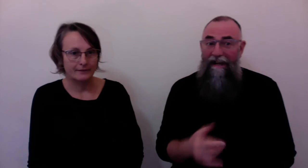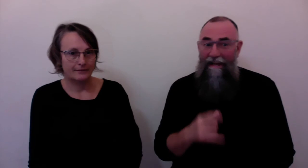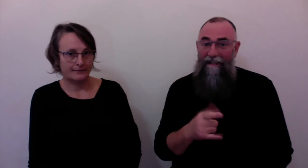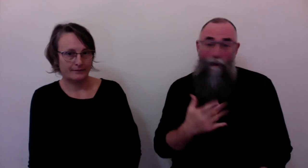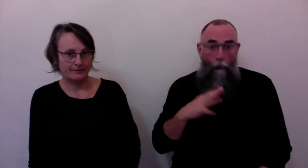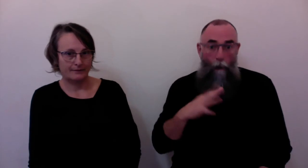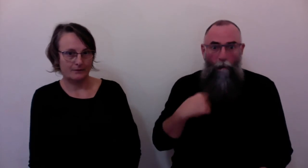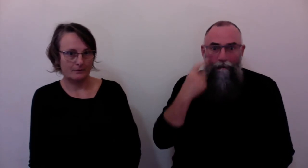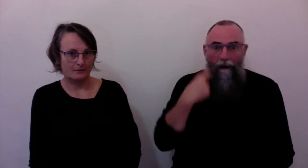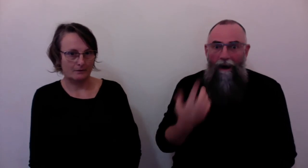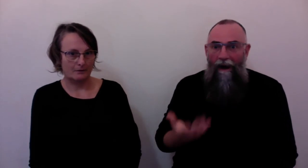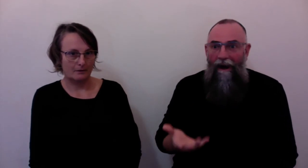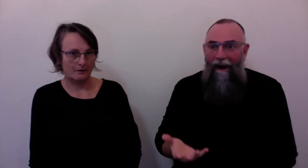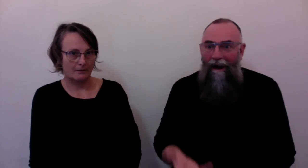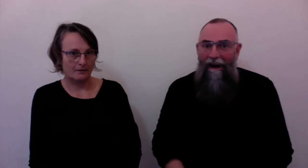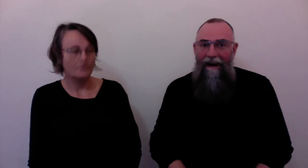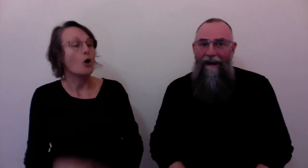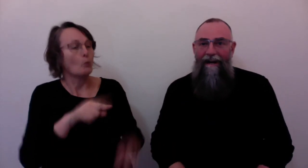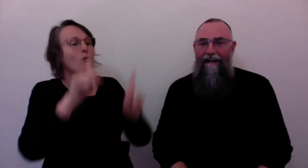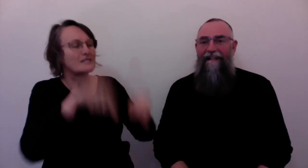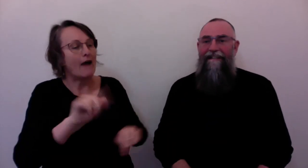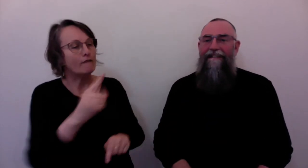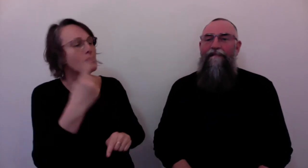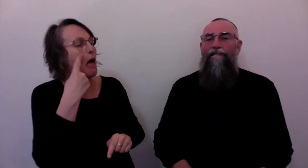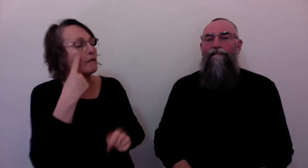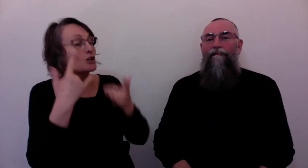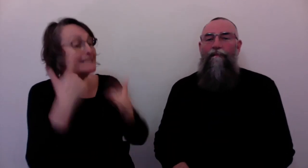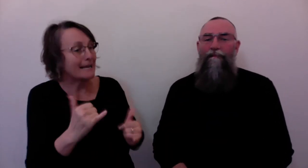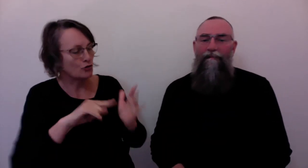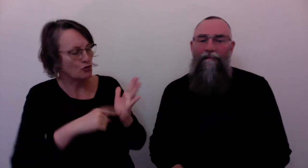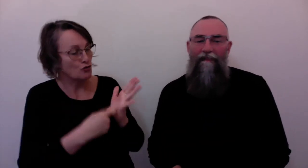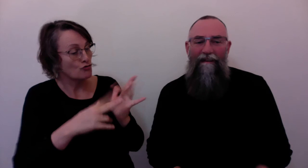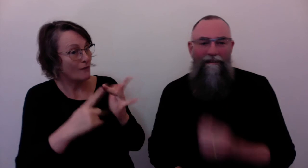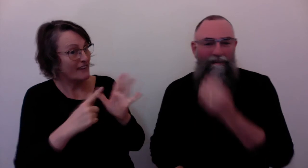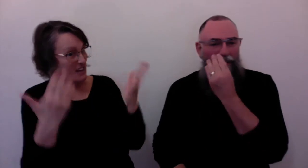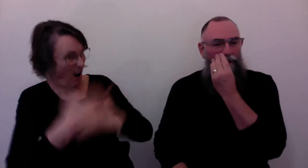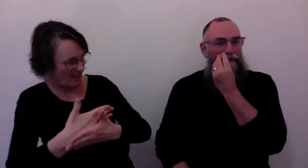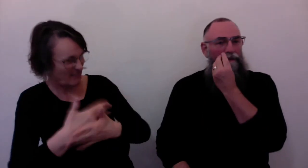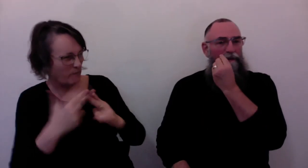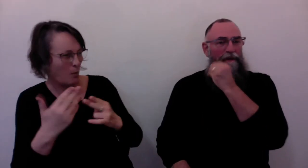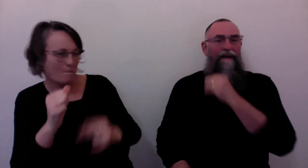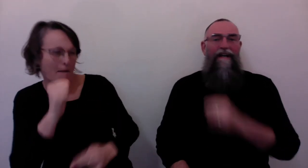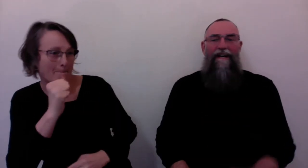That's not trivia night at the pub. We'll start there Start Yes. there, see if and we we'll get take busted. over. And then we'll find Eddie on the way. Yeah, we'll get it. Eddie